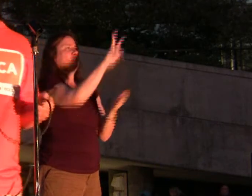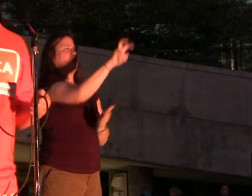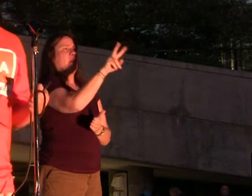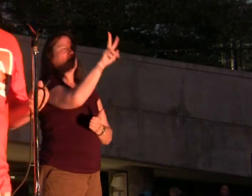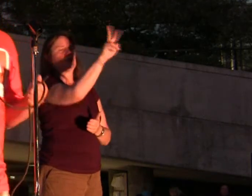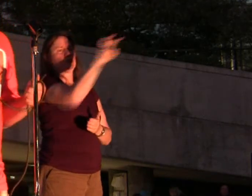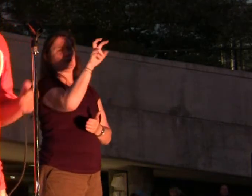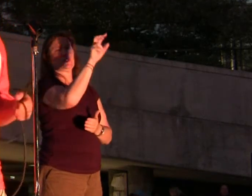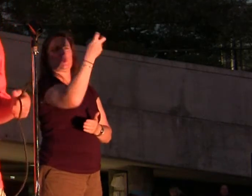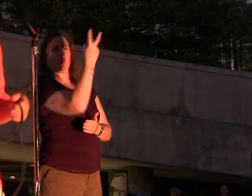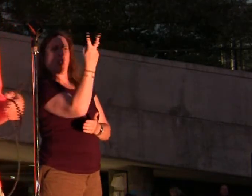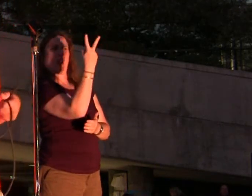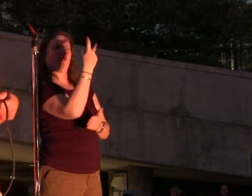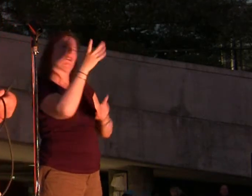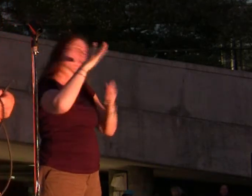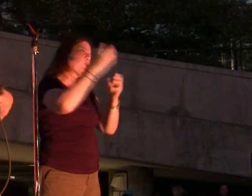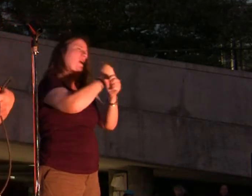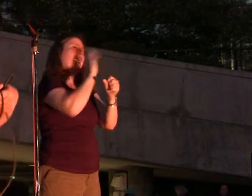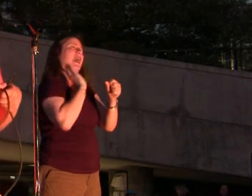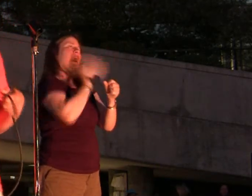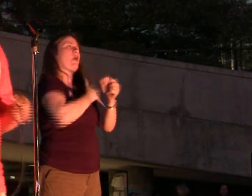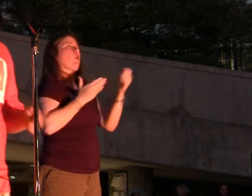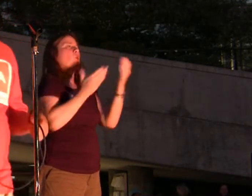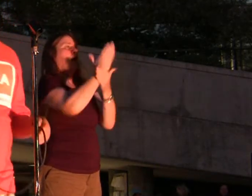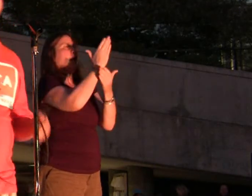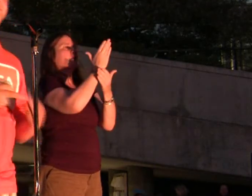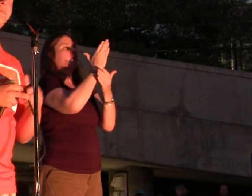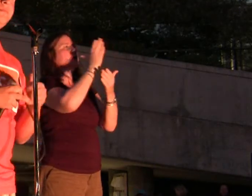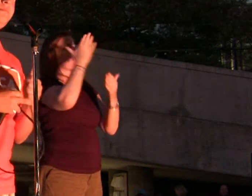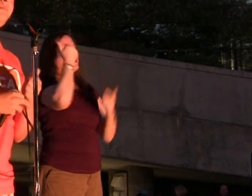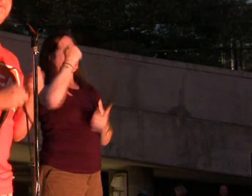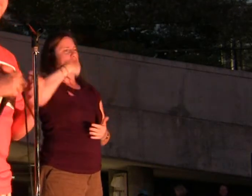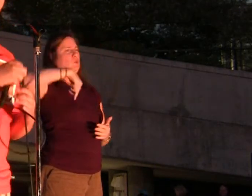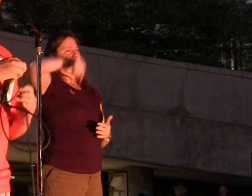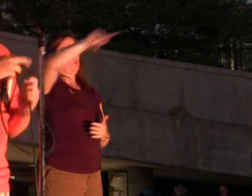win our rights because we say so.